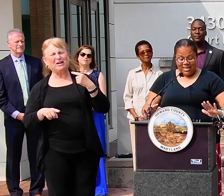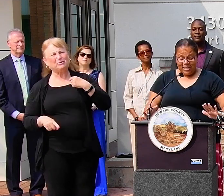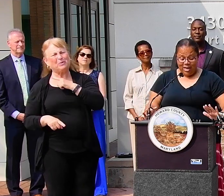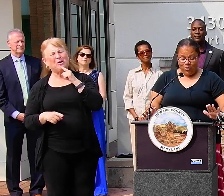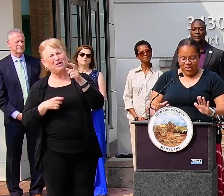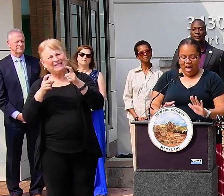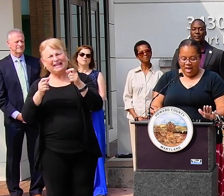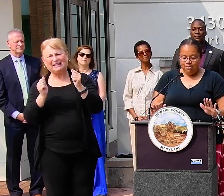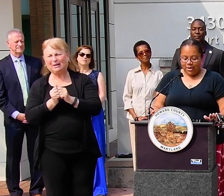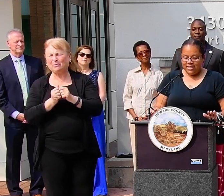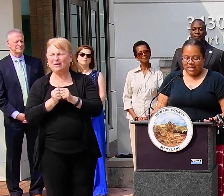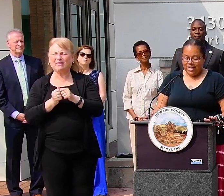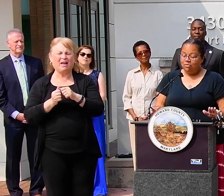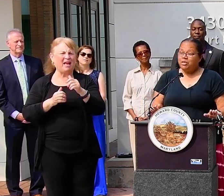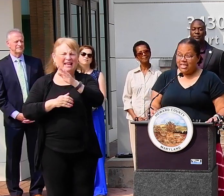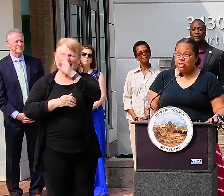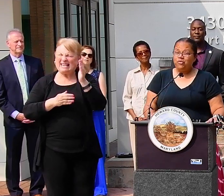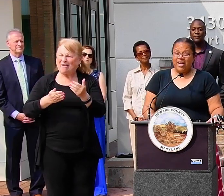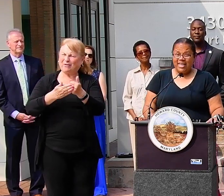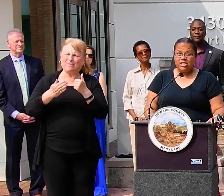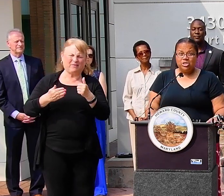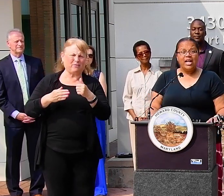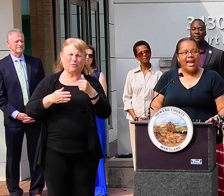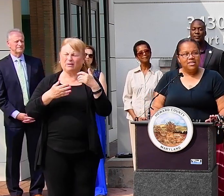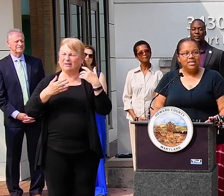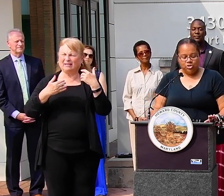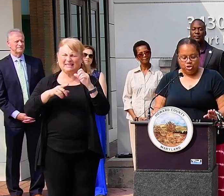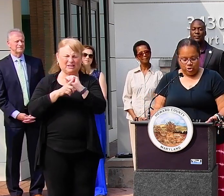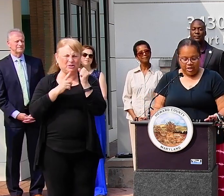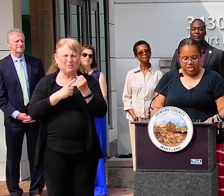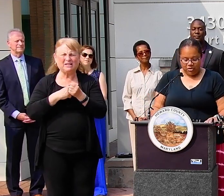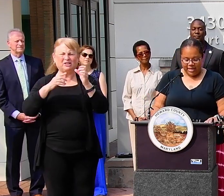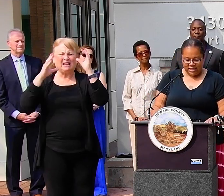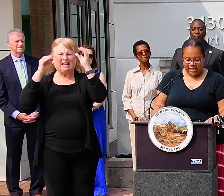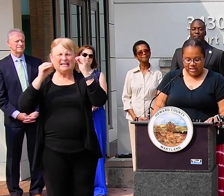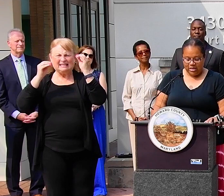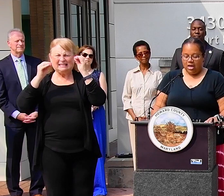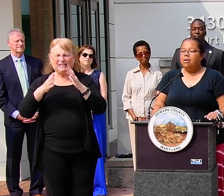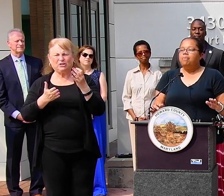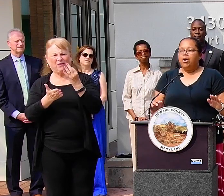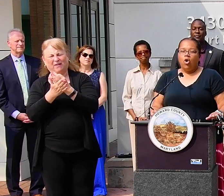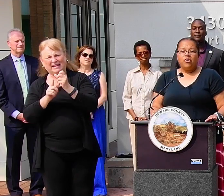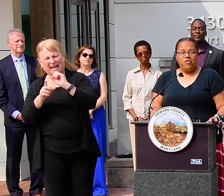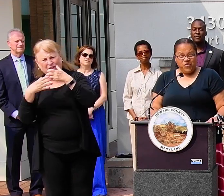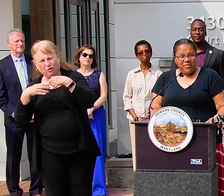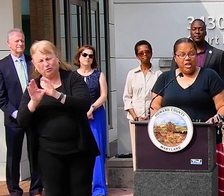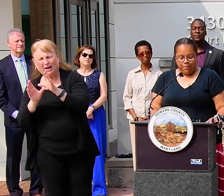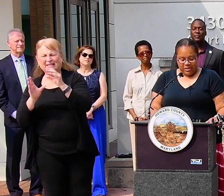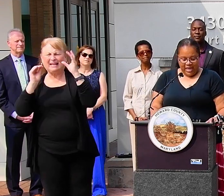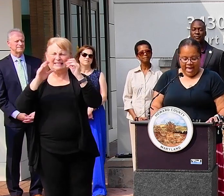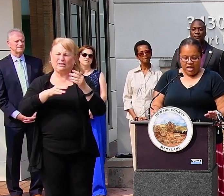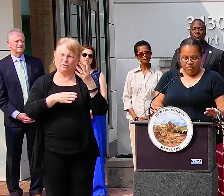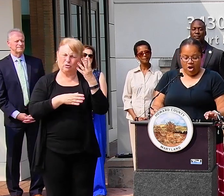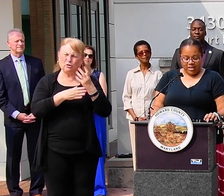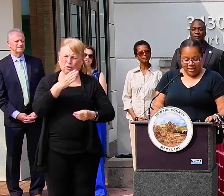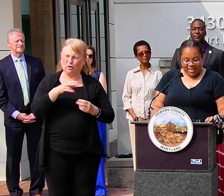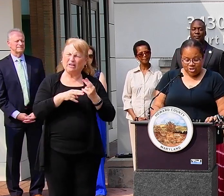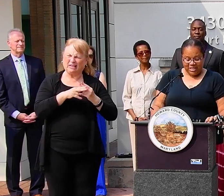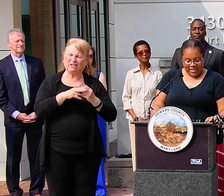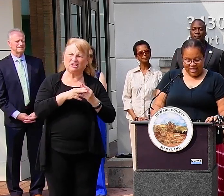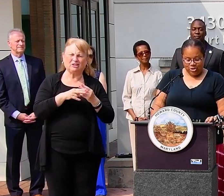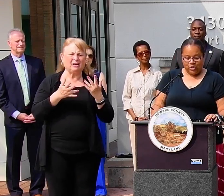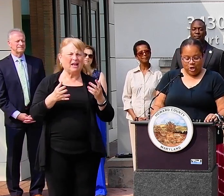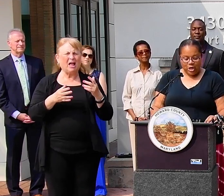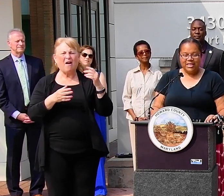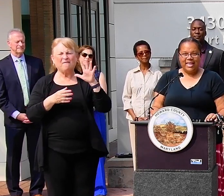are dealing with an unprecedented teacher financial and teacher shortage crisis. Over 50% of our